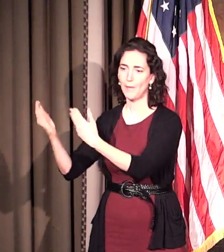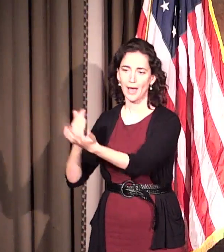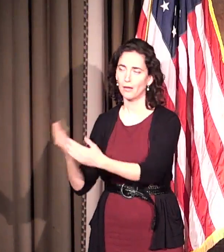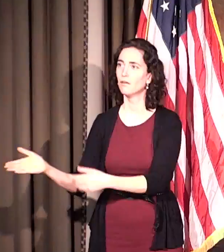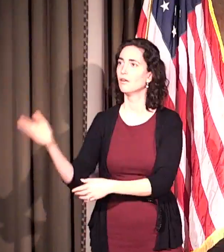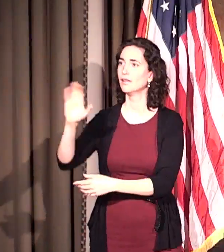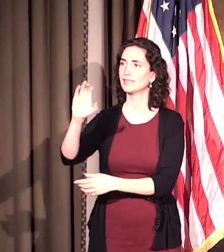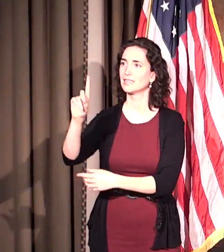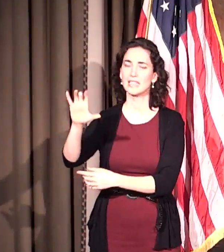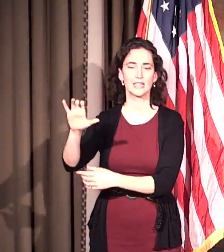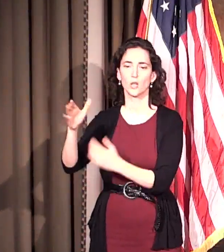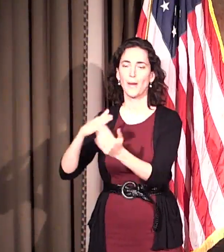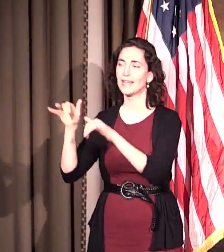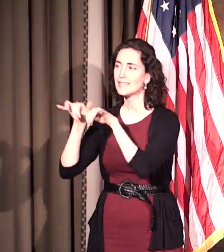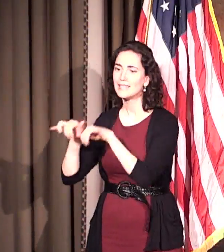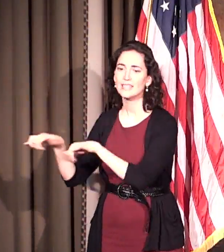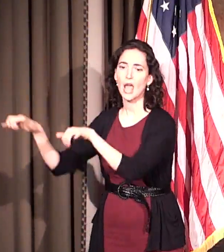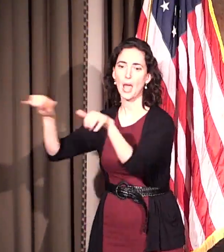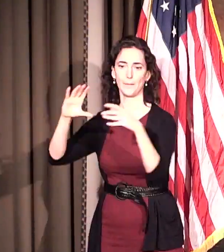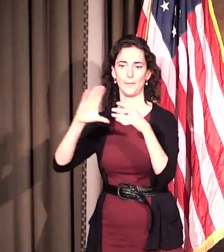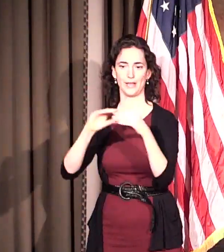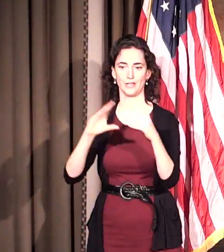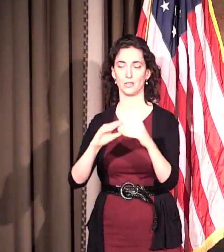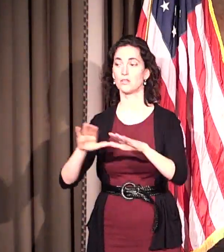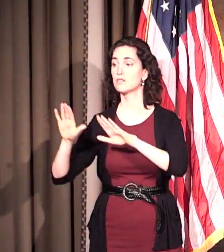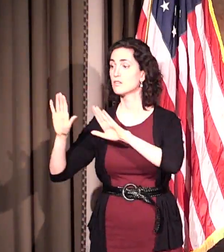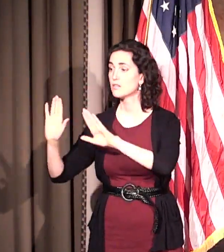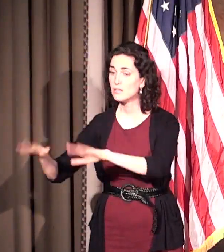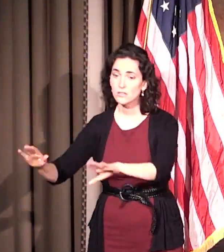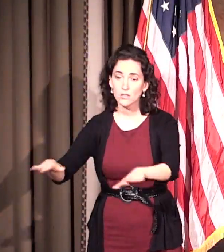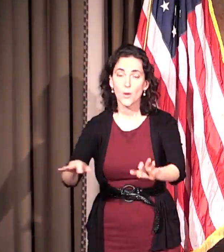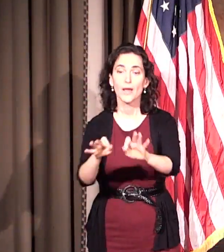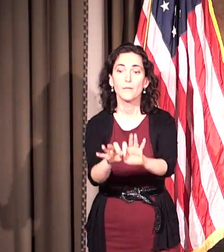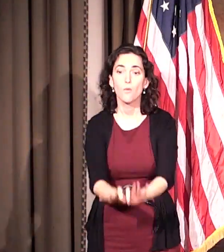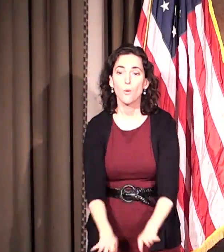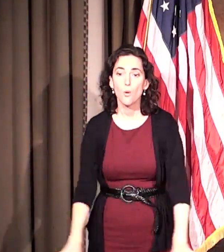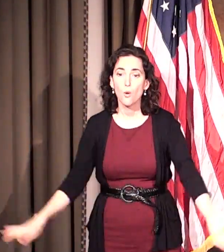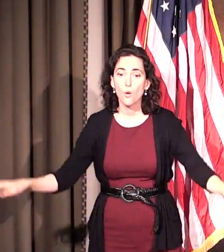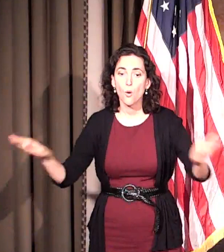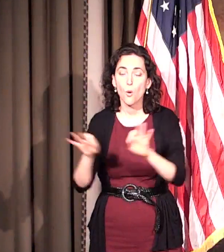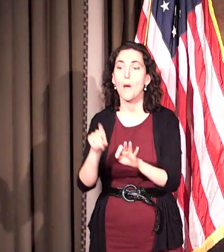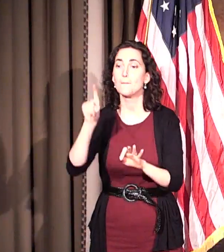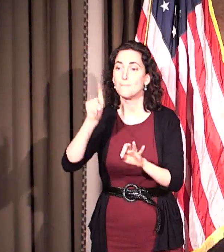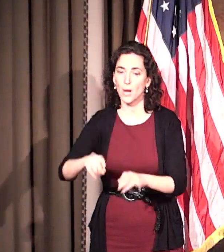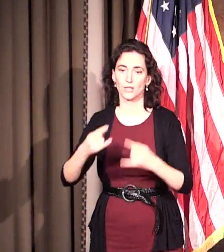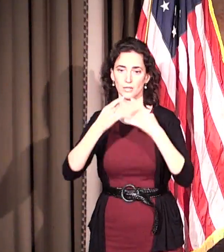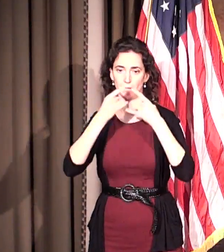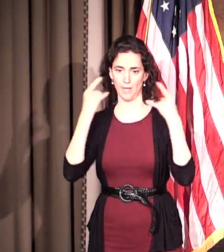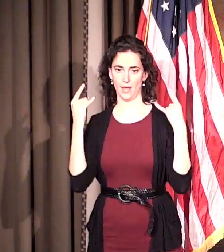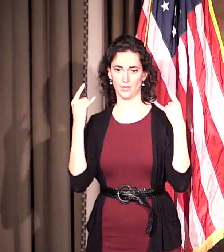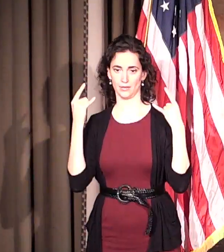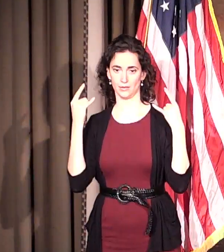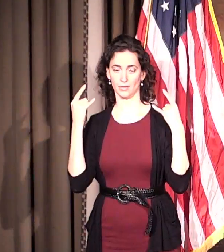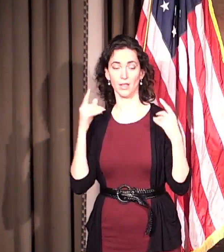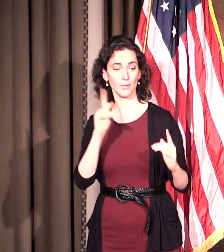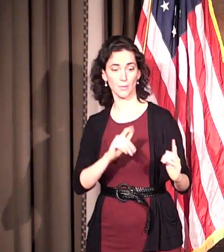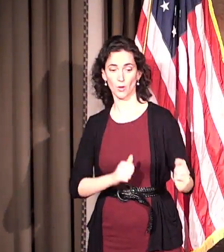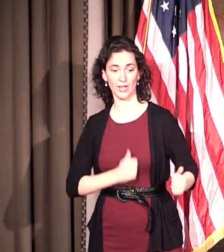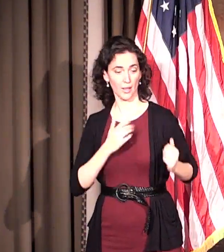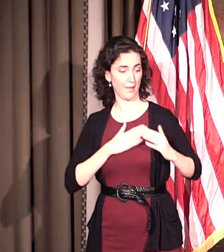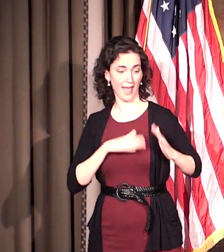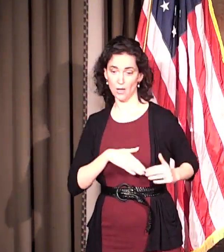CDC and everybody else. It really is imperative that we wear a mask, stay 6 feet from those who don't live with